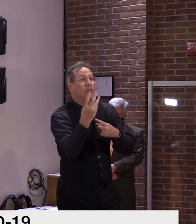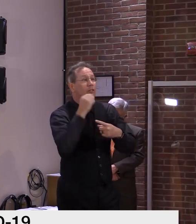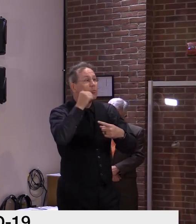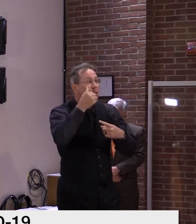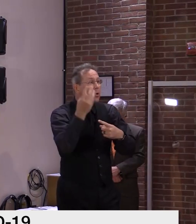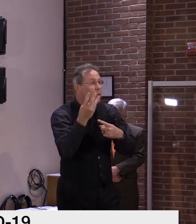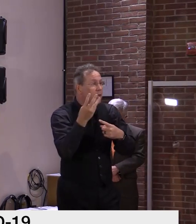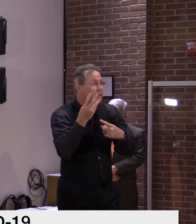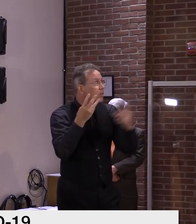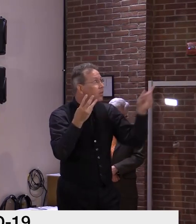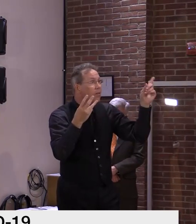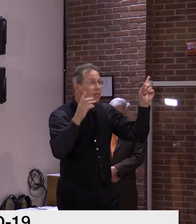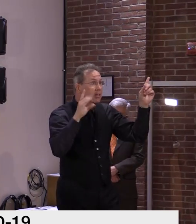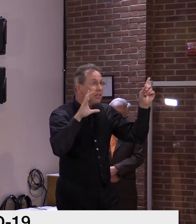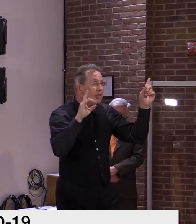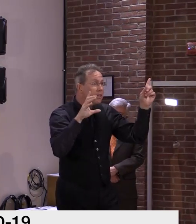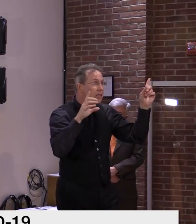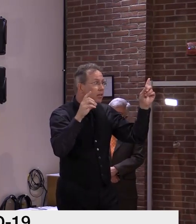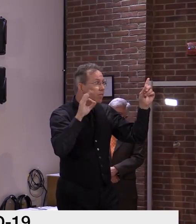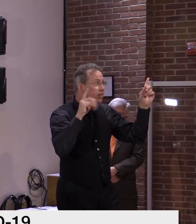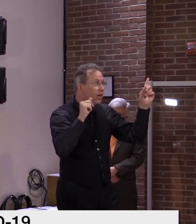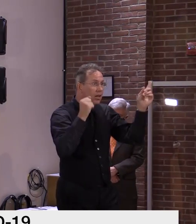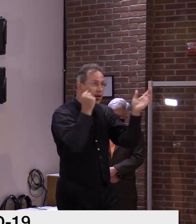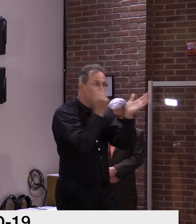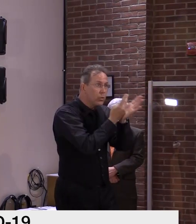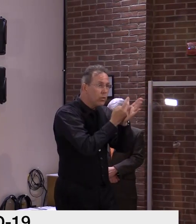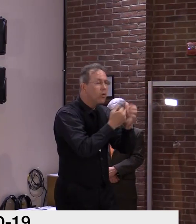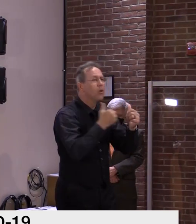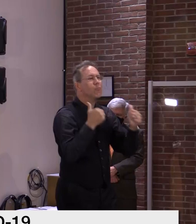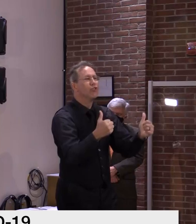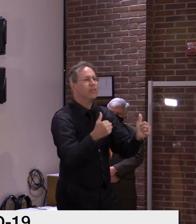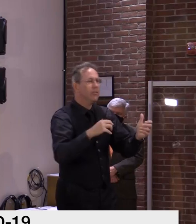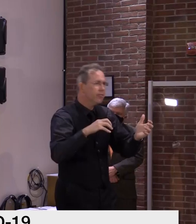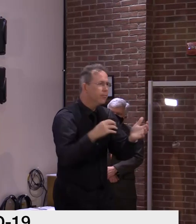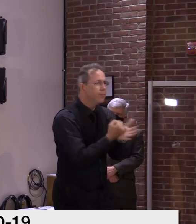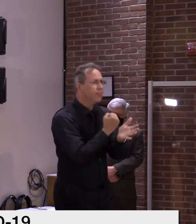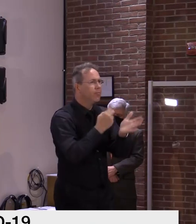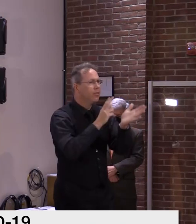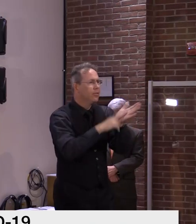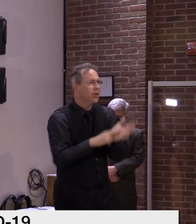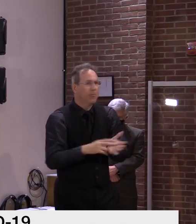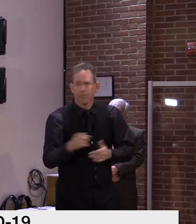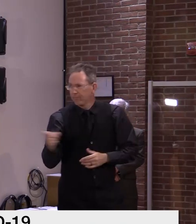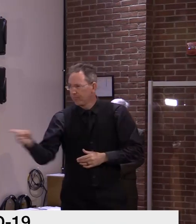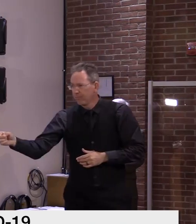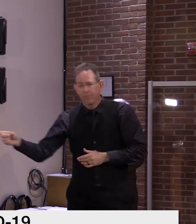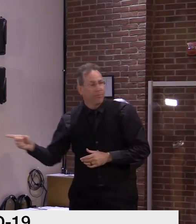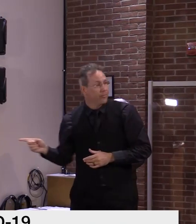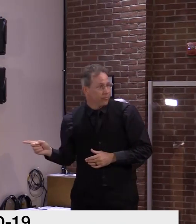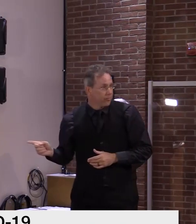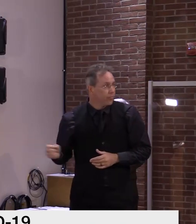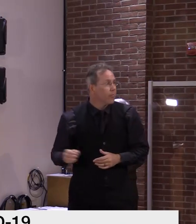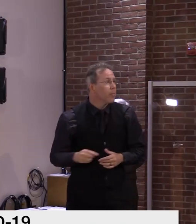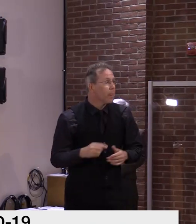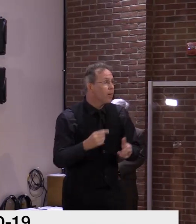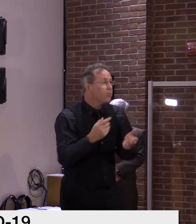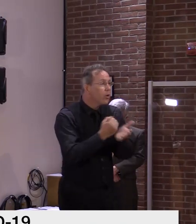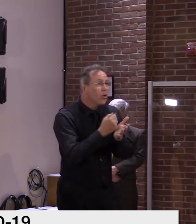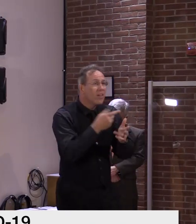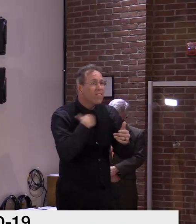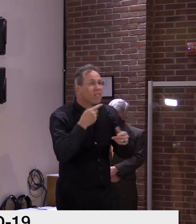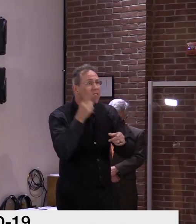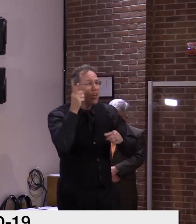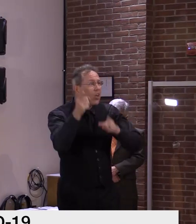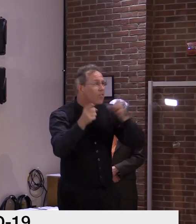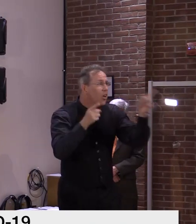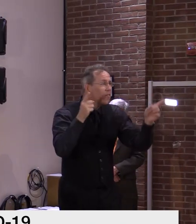to 15-year-olds. That will certainly allow even people coming from another state, and certainly those who